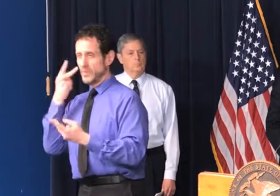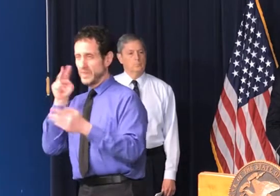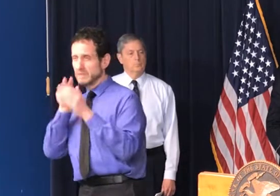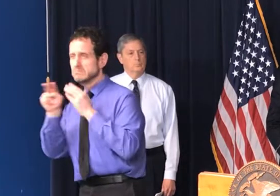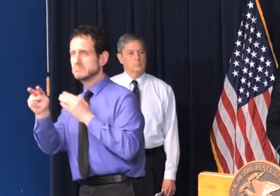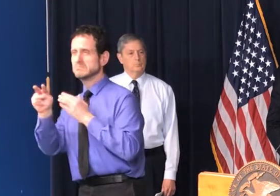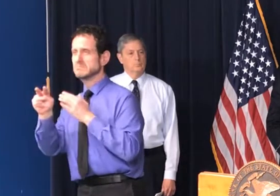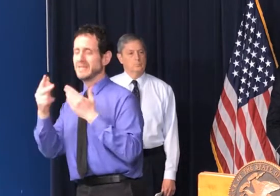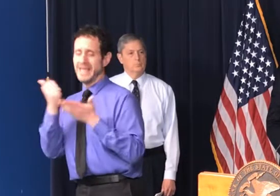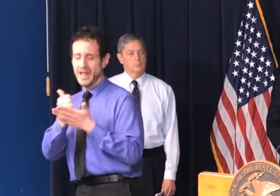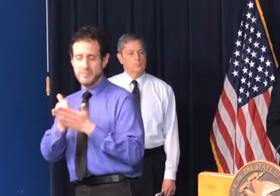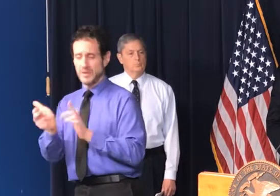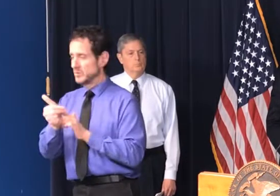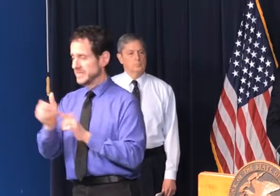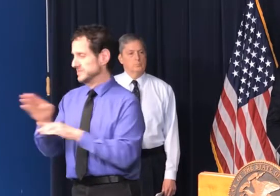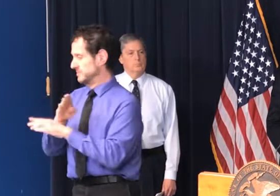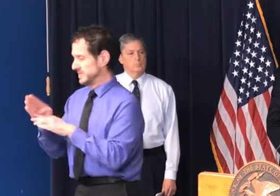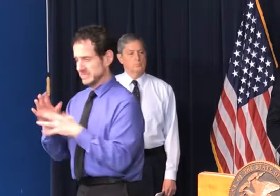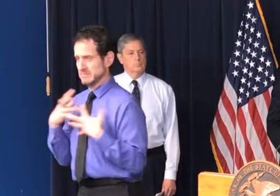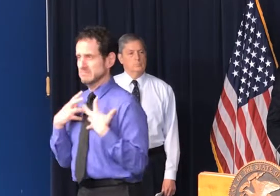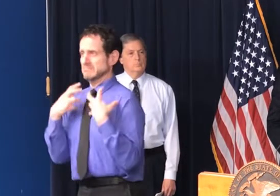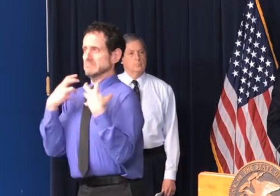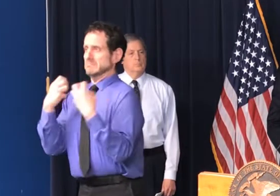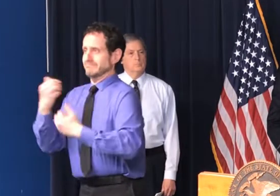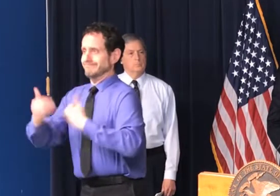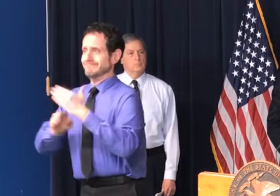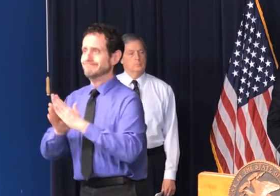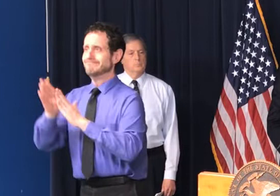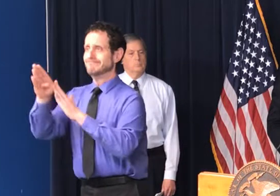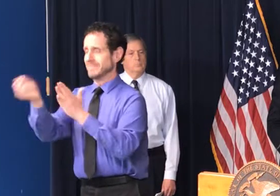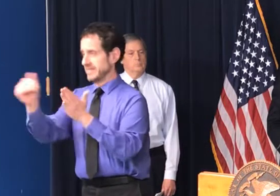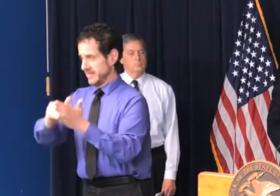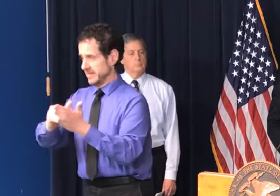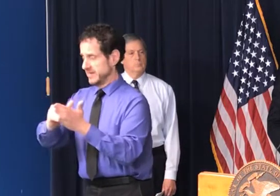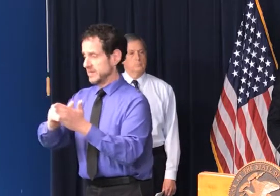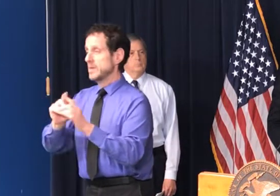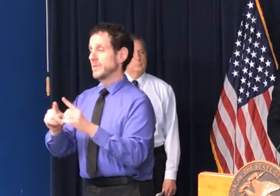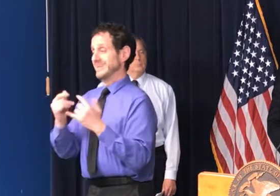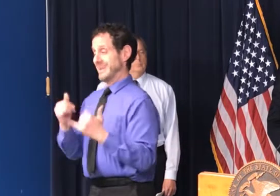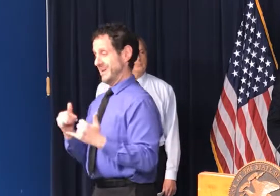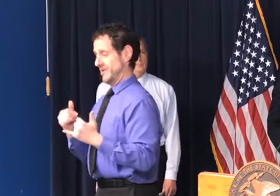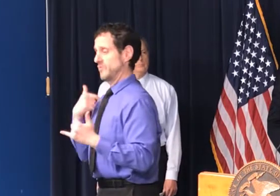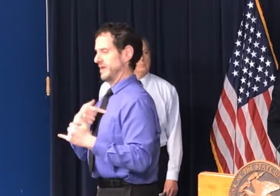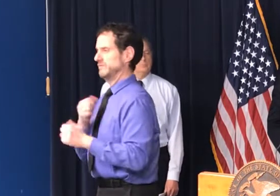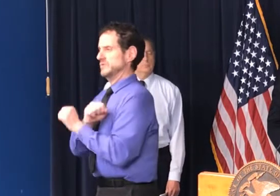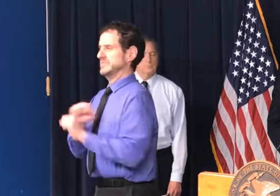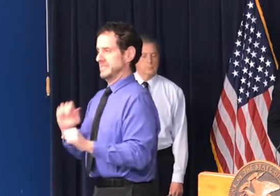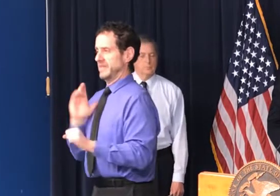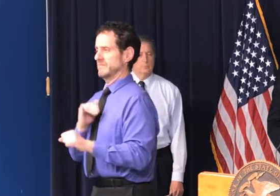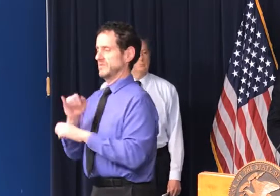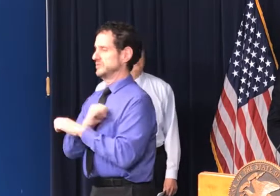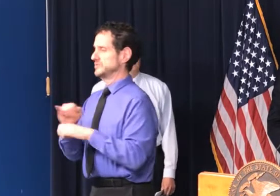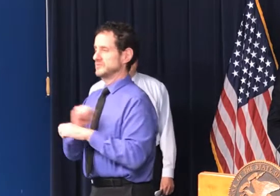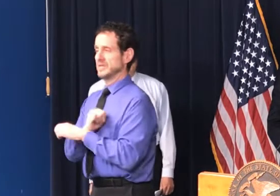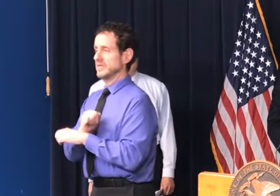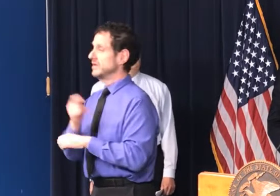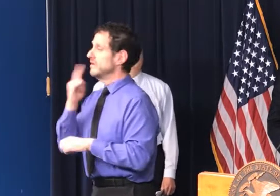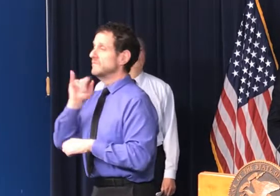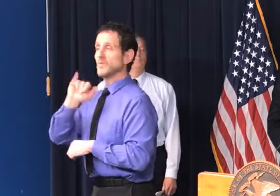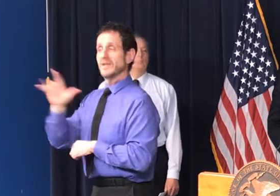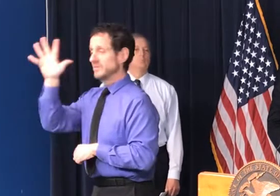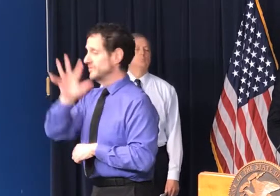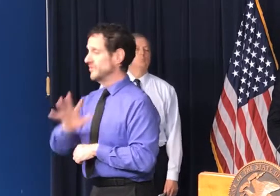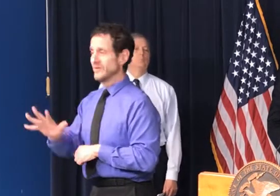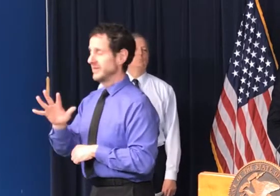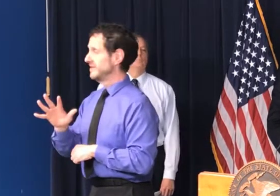recovery. But this is an important first step in trying to save our industry, who historically is one of the most